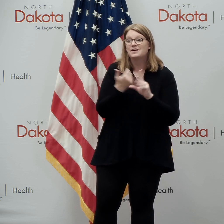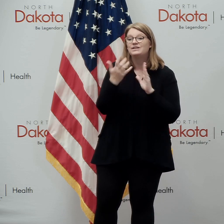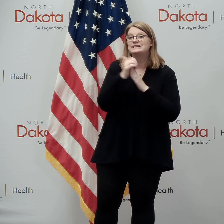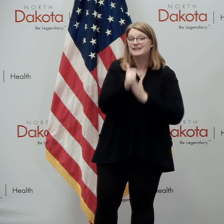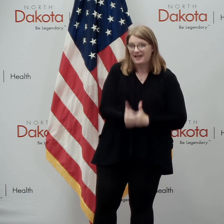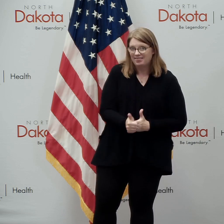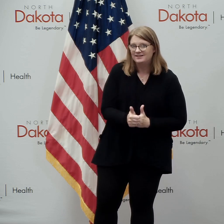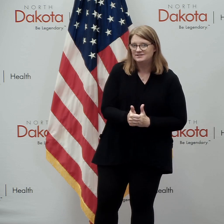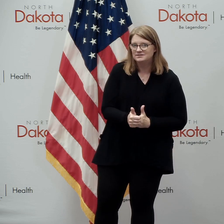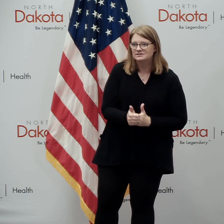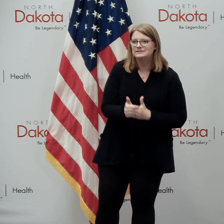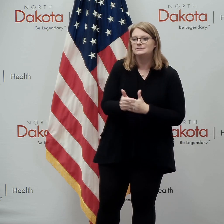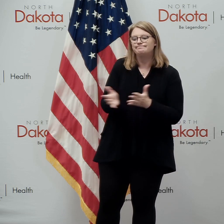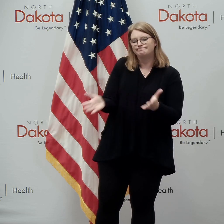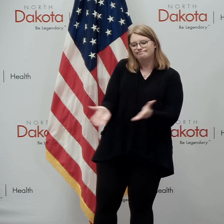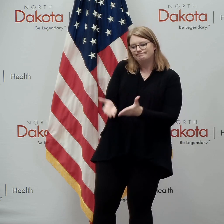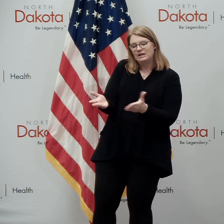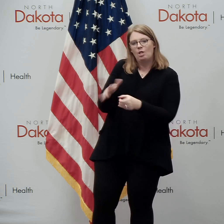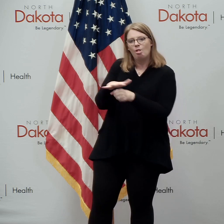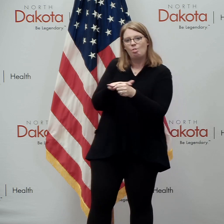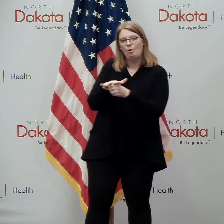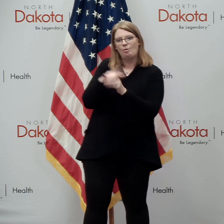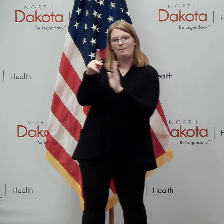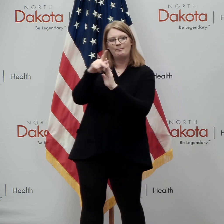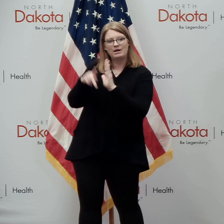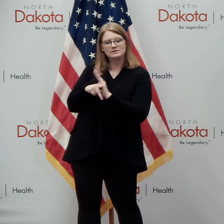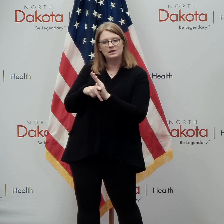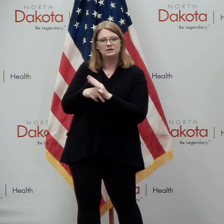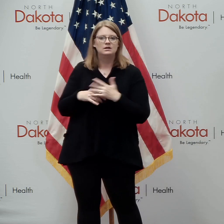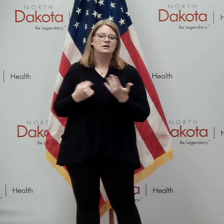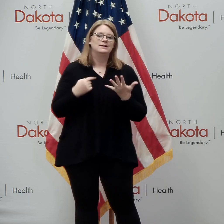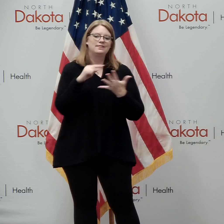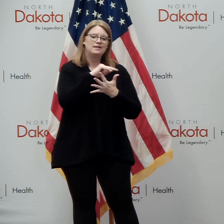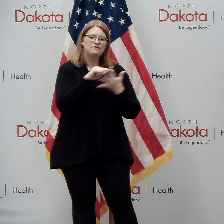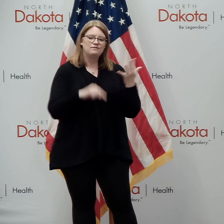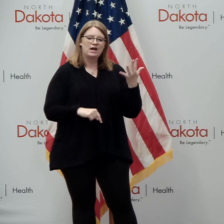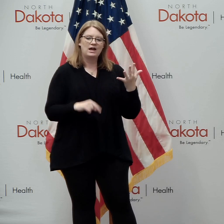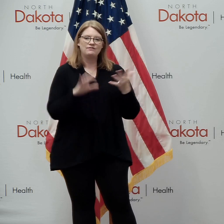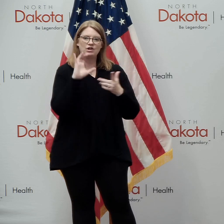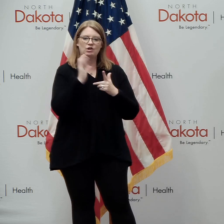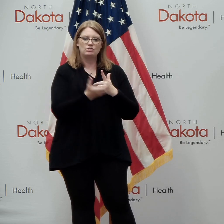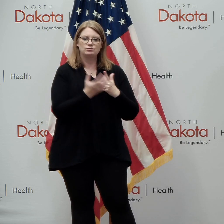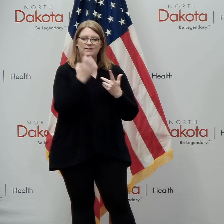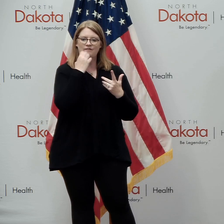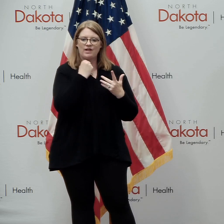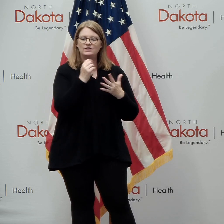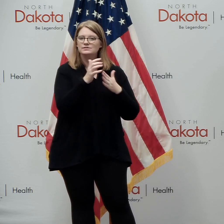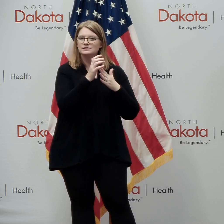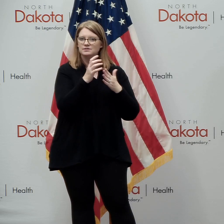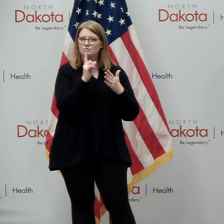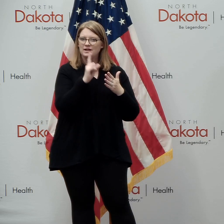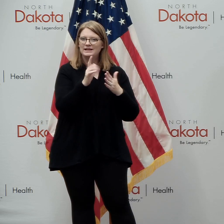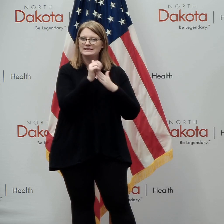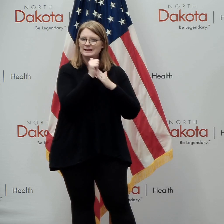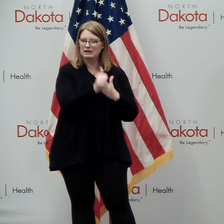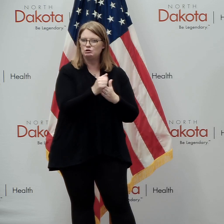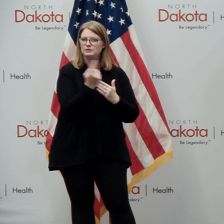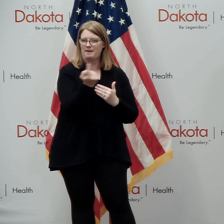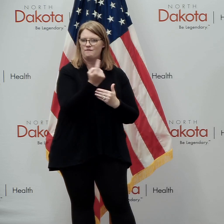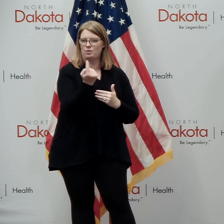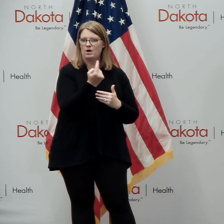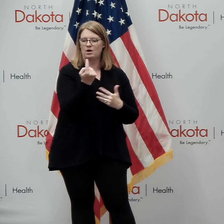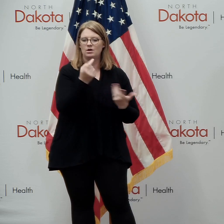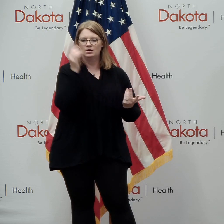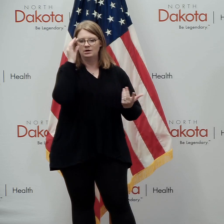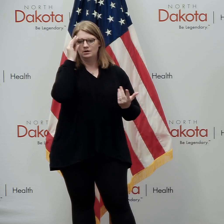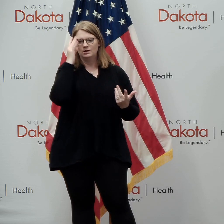policymakers. And one of the 5 cultural values that we talk a lot about in state government is leadership everywhere. And we've talked about